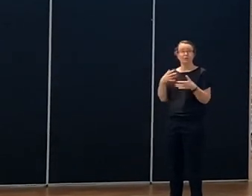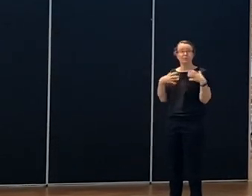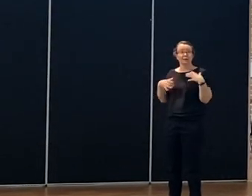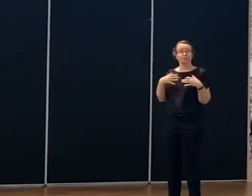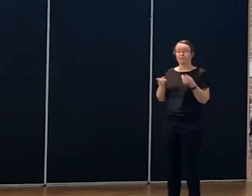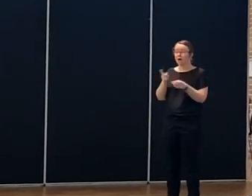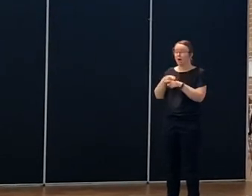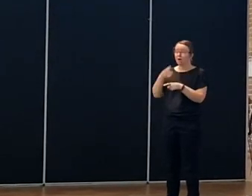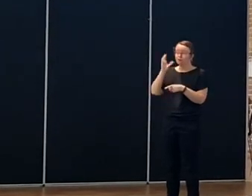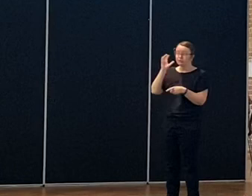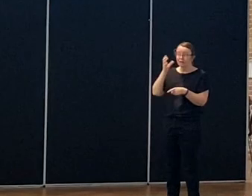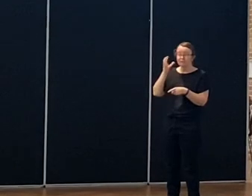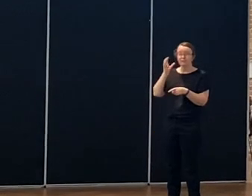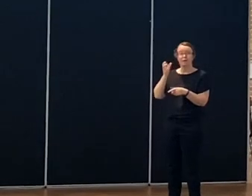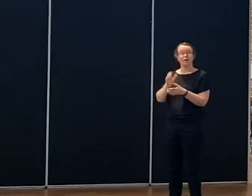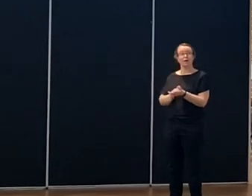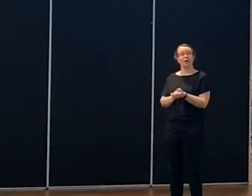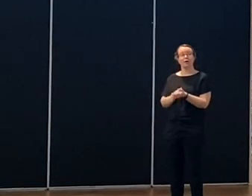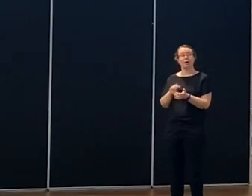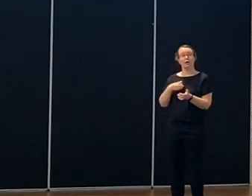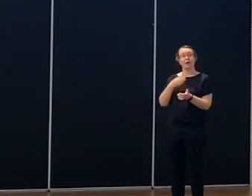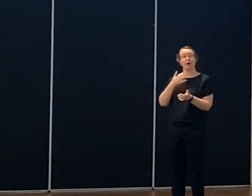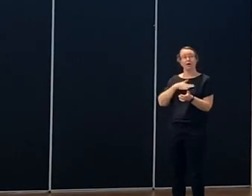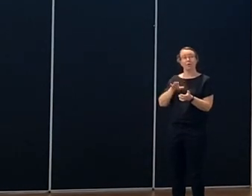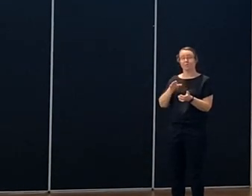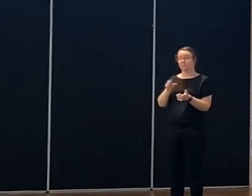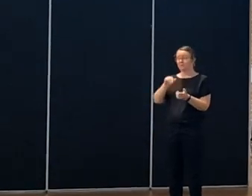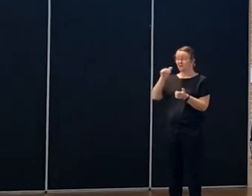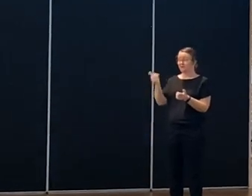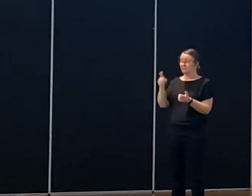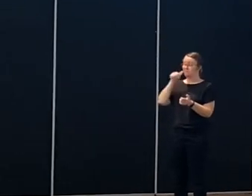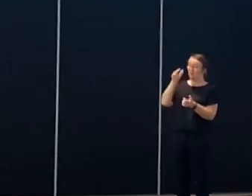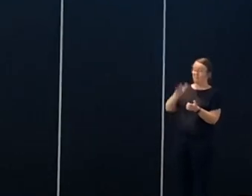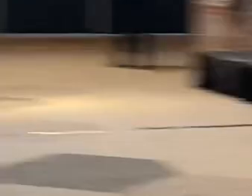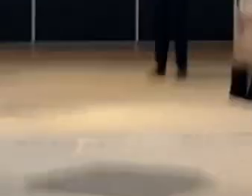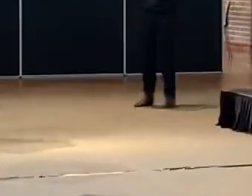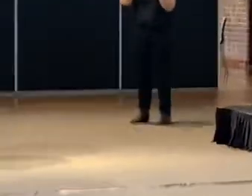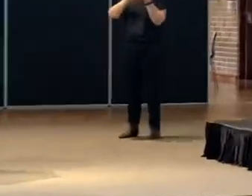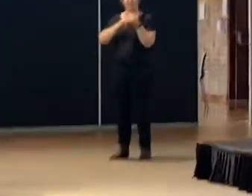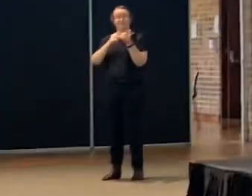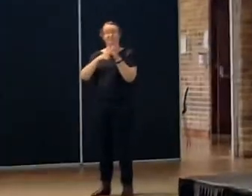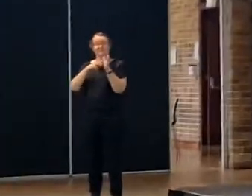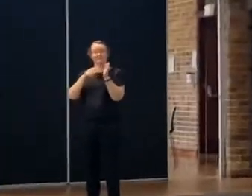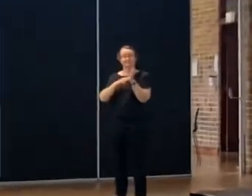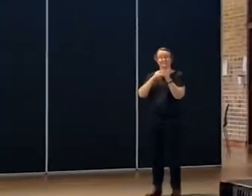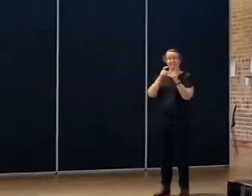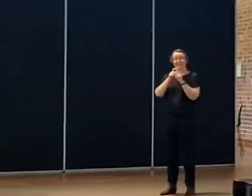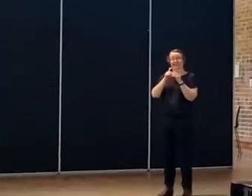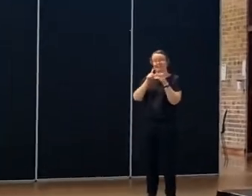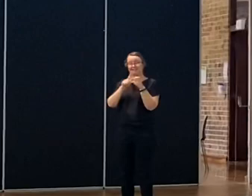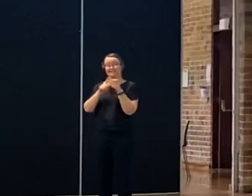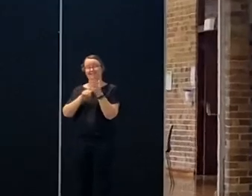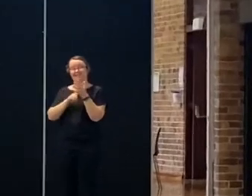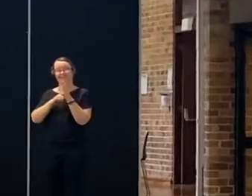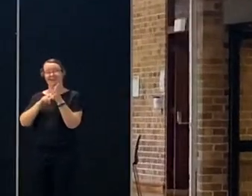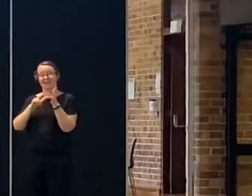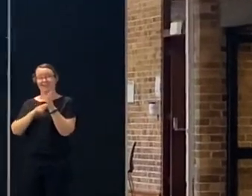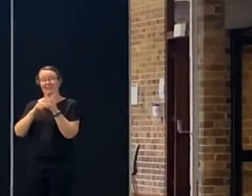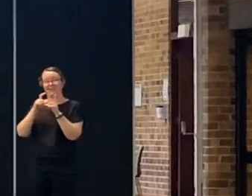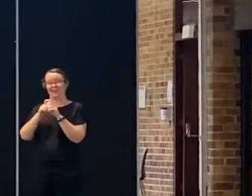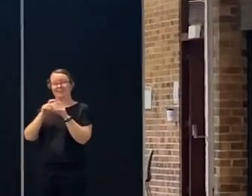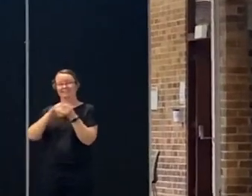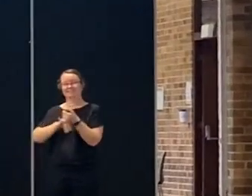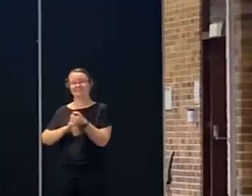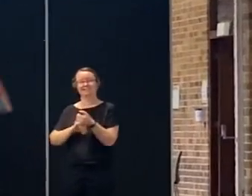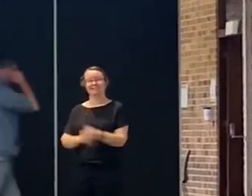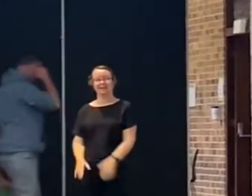radio. I wanted to be the next Carl Sanderlands. So I decided to take a leap of faith. After